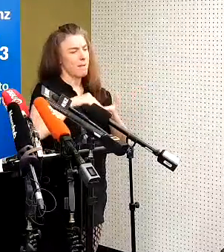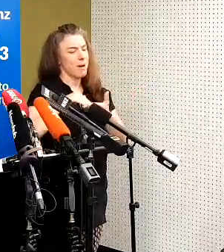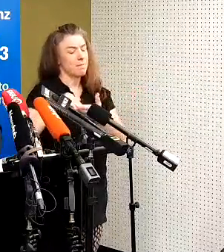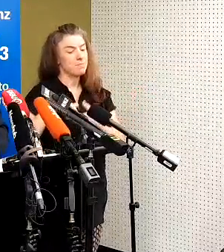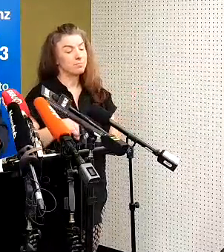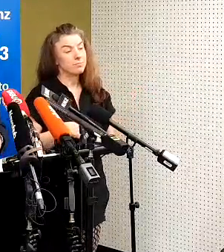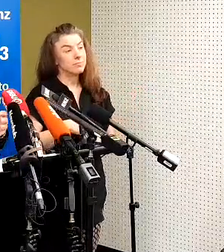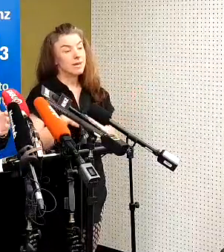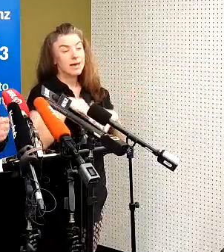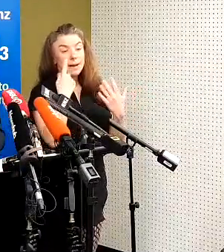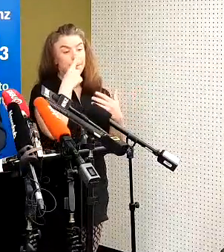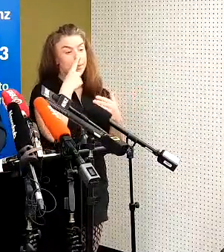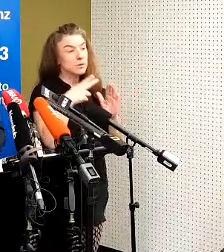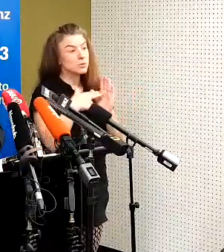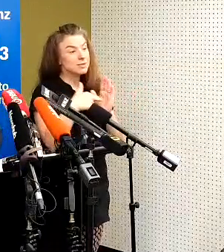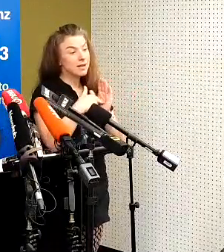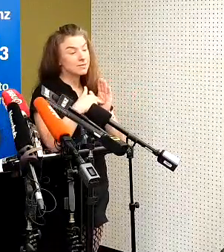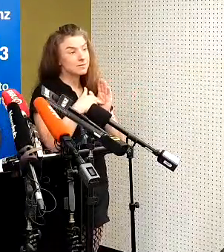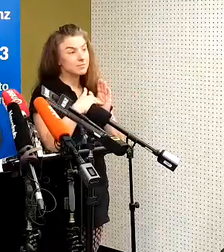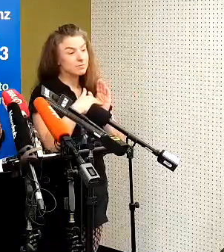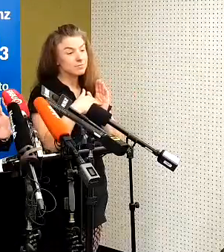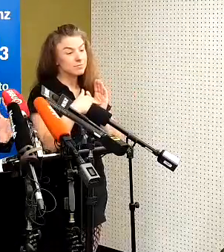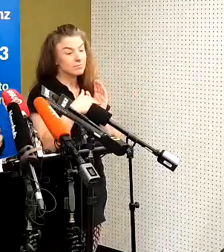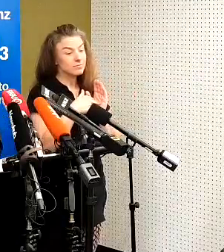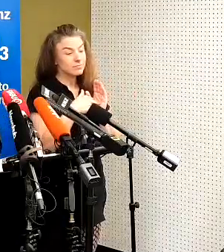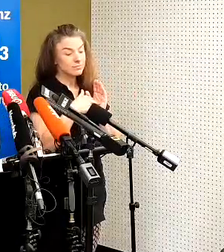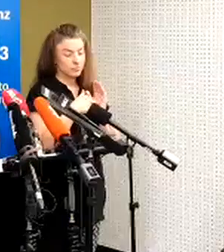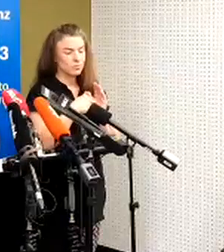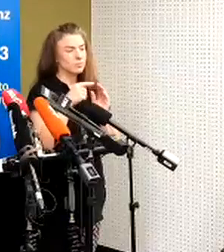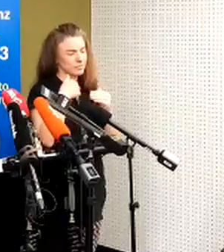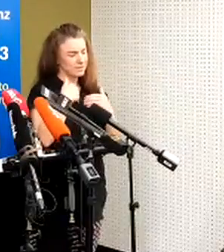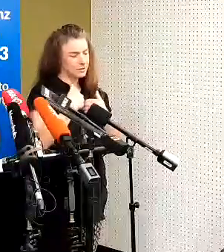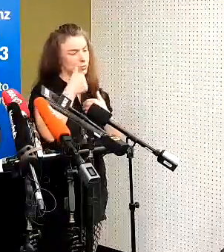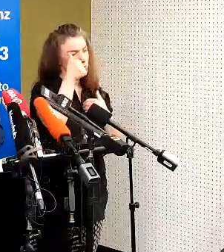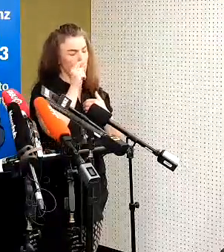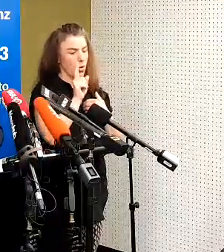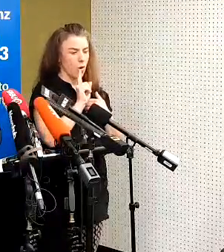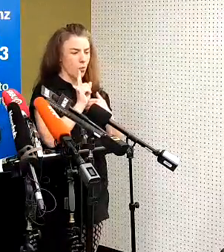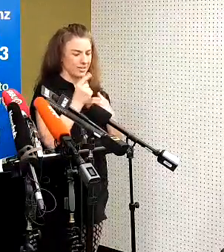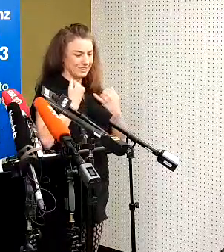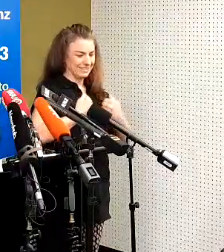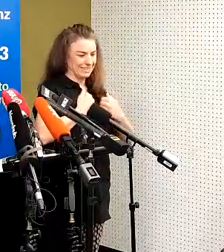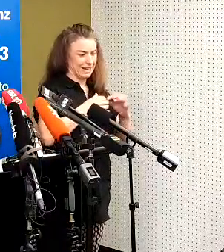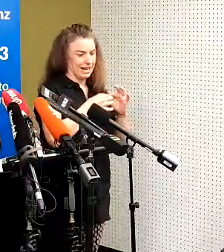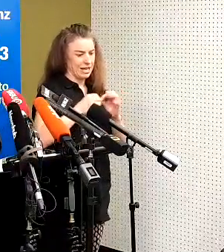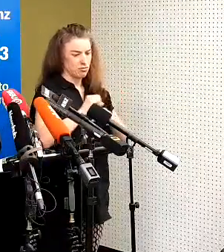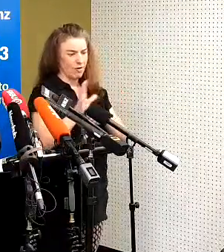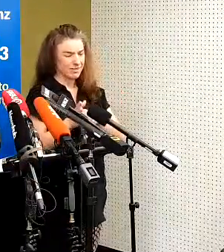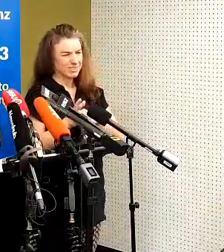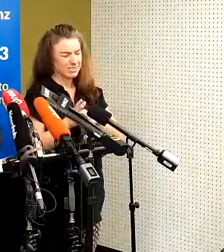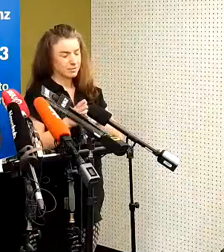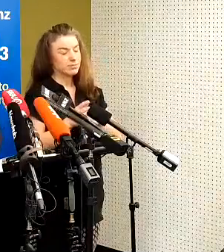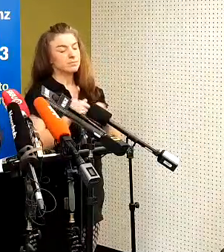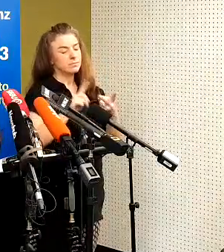for anybody in New Zealand, in addition to knowing what the symptoms of COVID-19 are and those key messages about washing